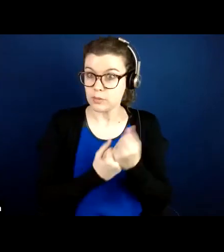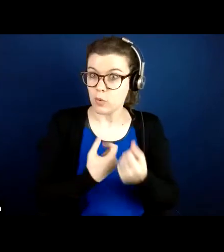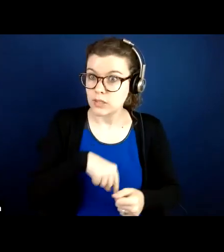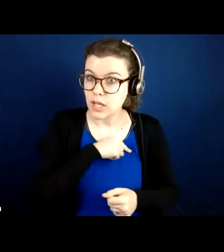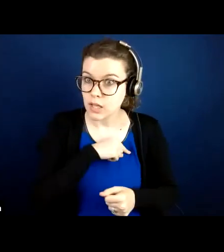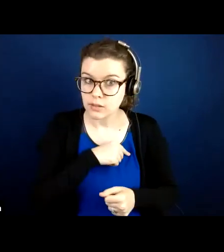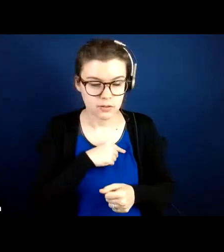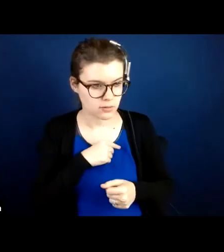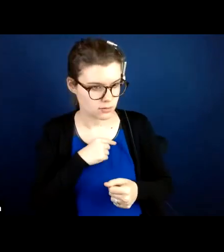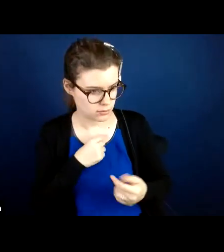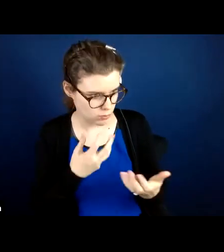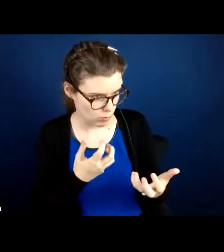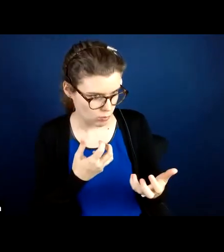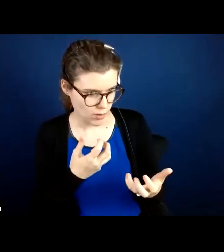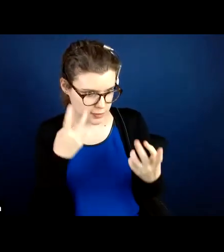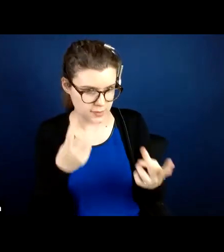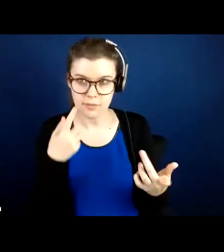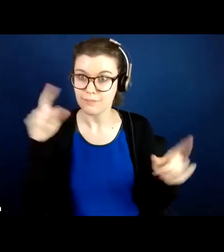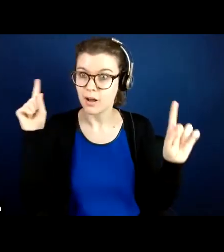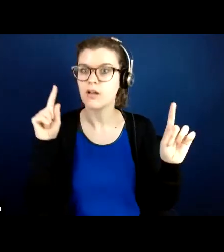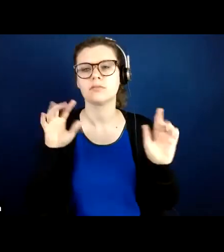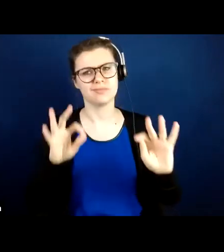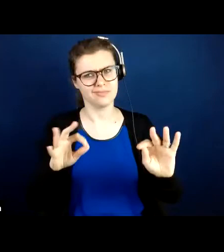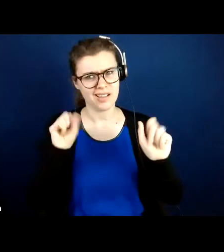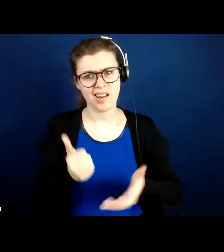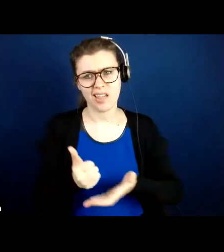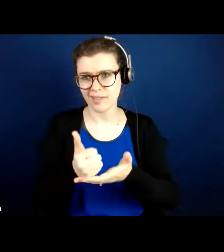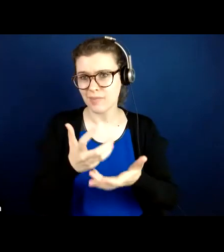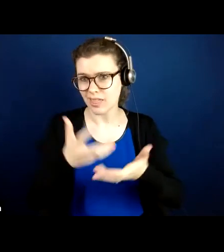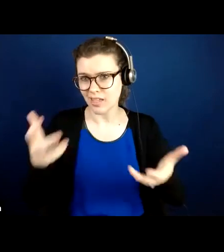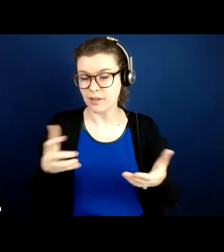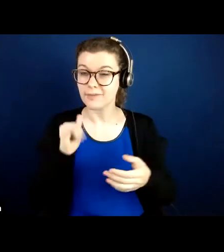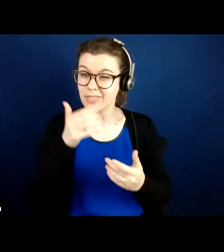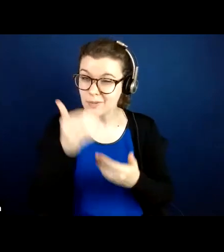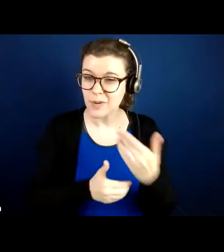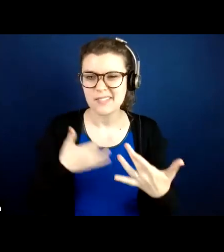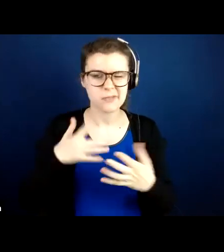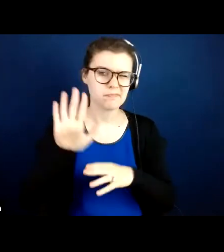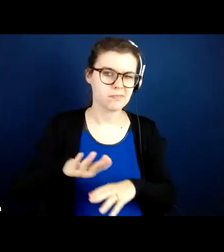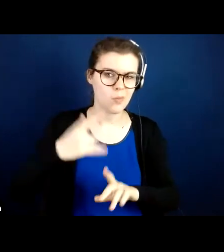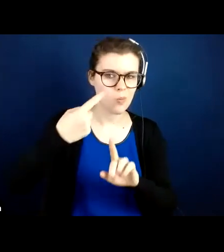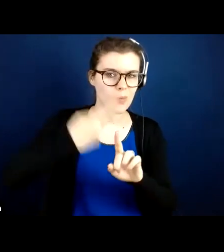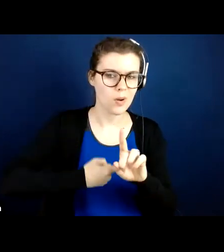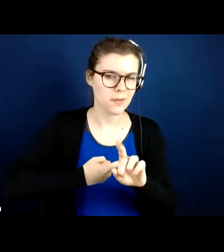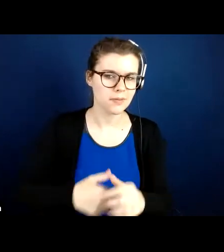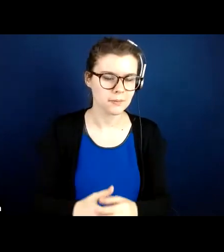can do a lot of really helpful things. And this process typically takes about 1 month.